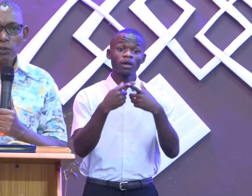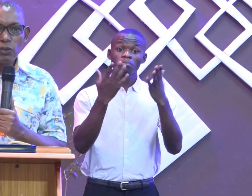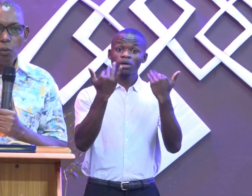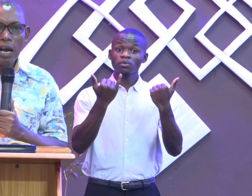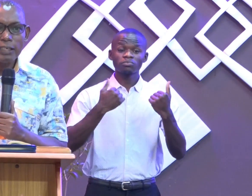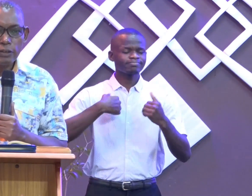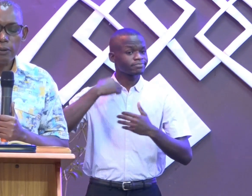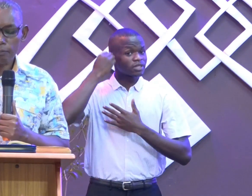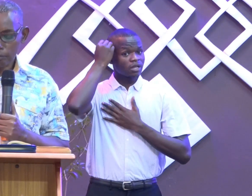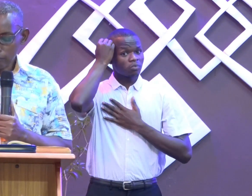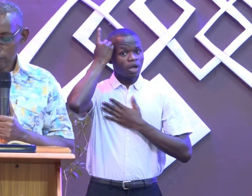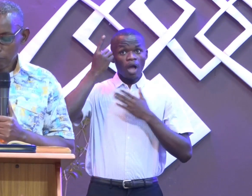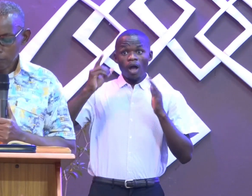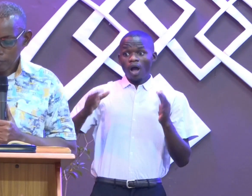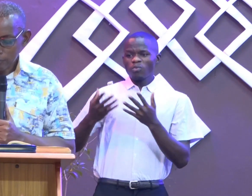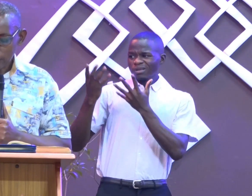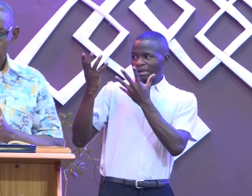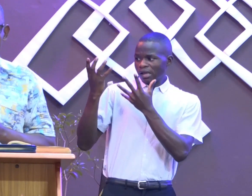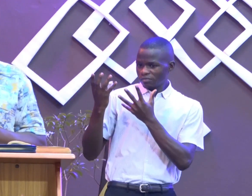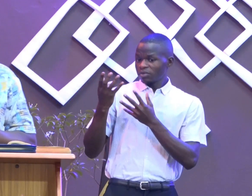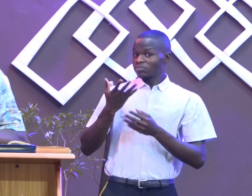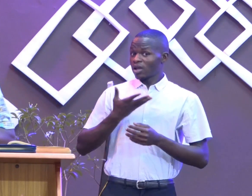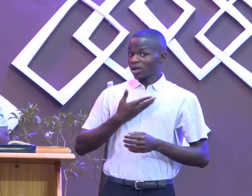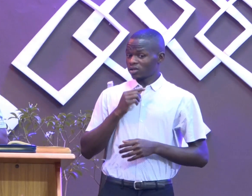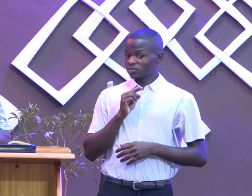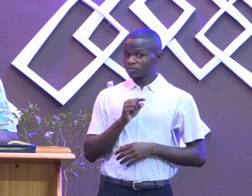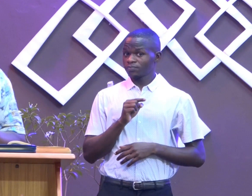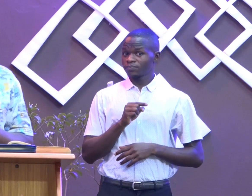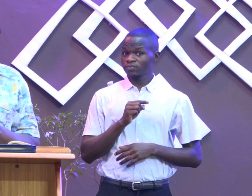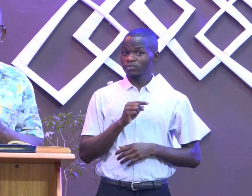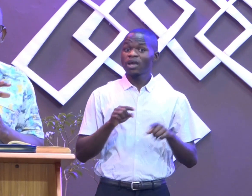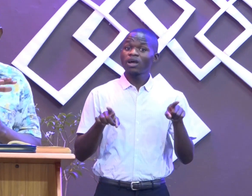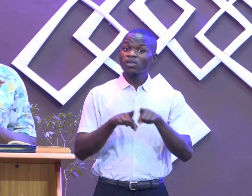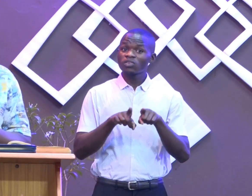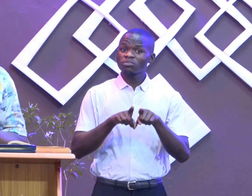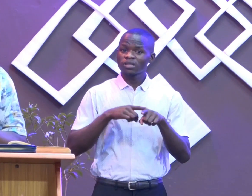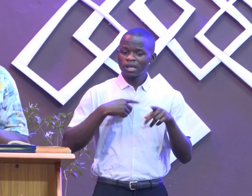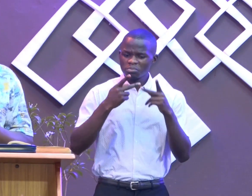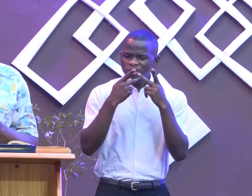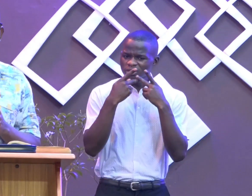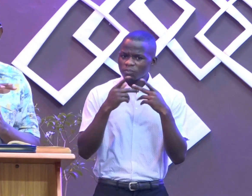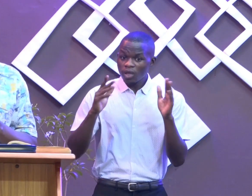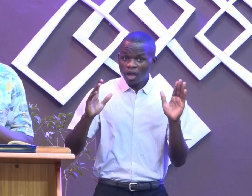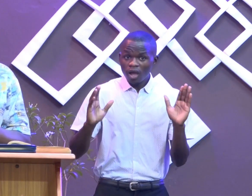deeper. But now I've started to understand the heaviness of that. I've